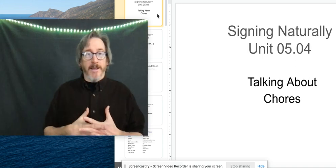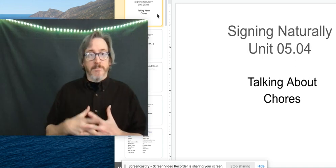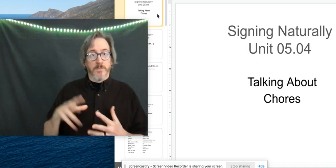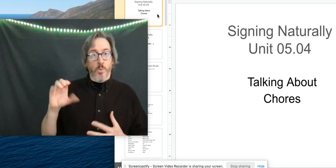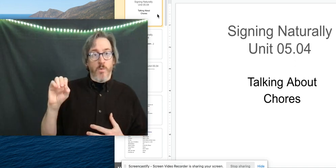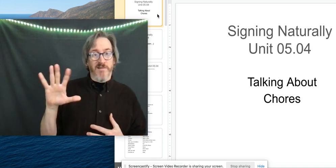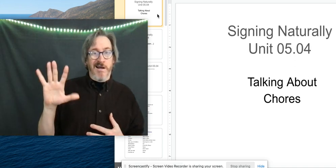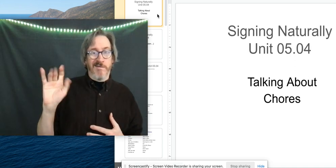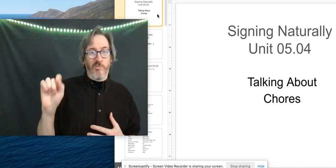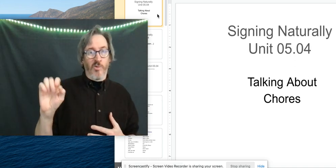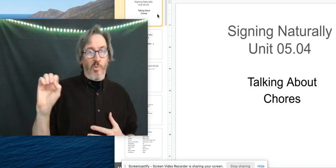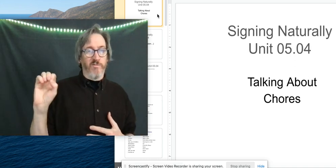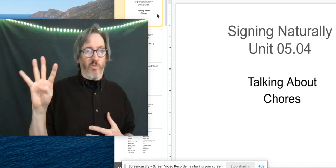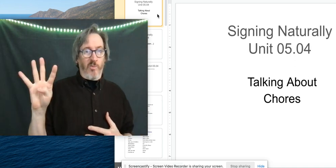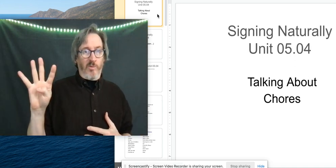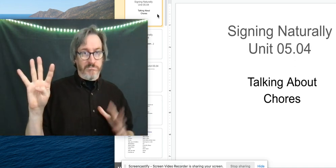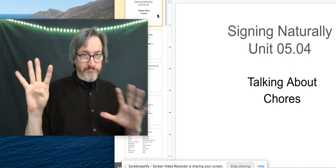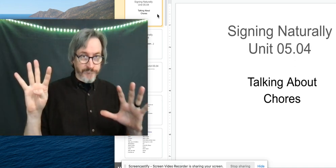Okay.